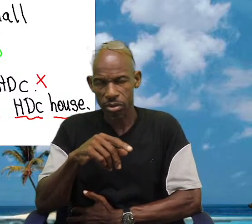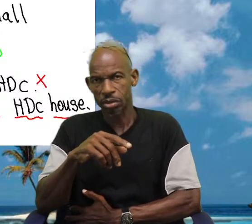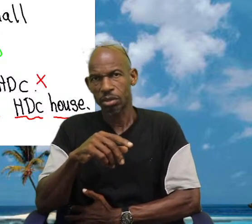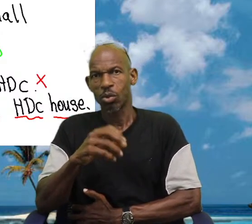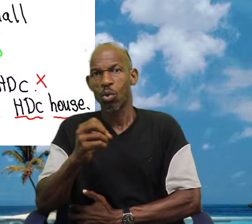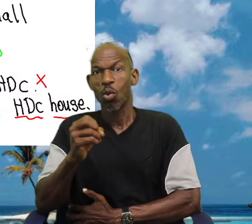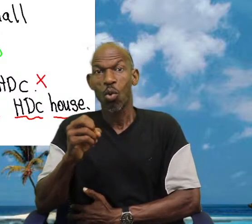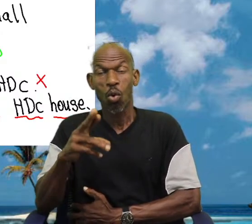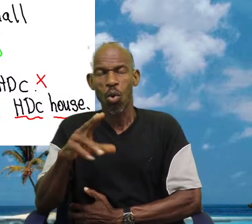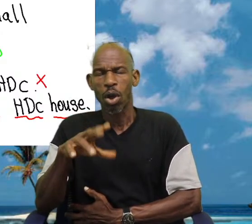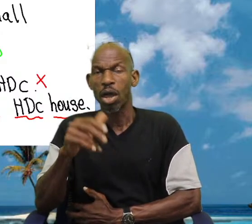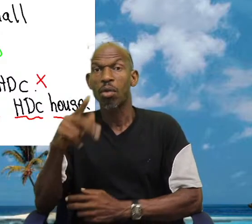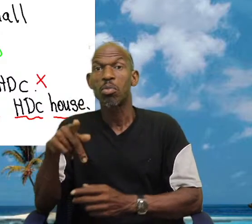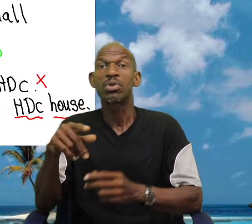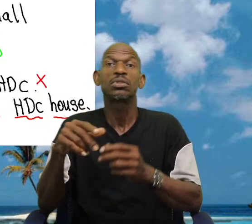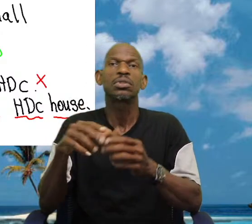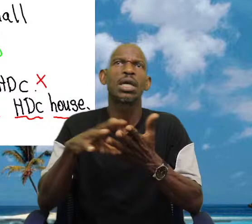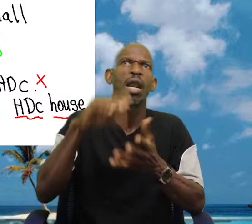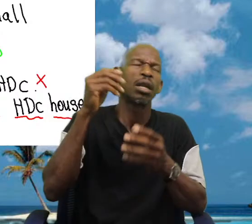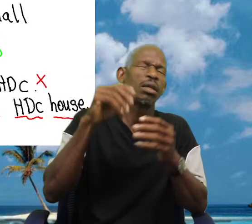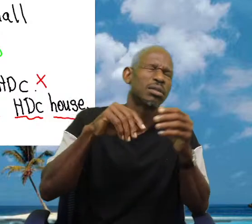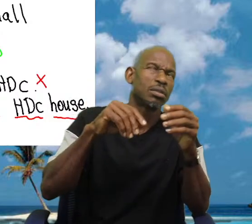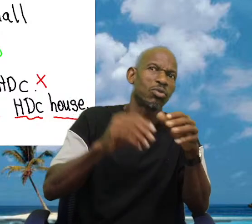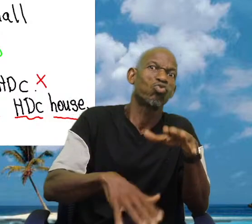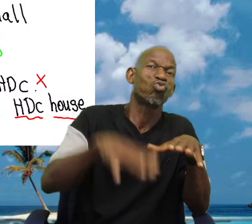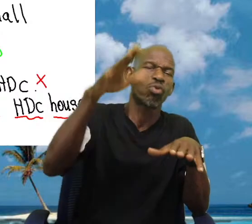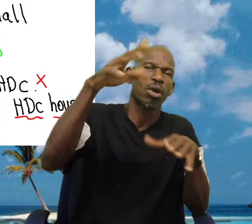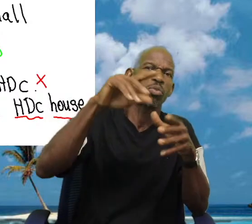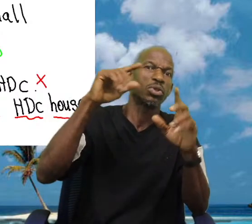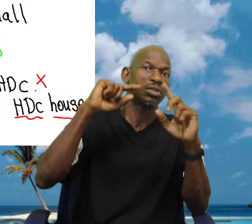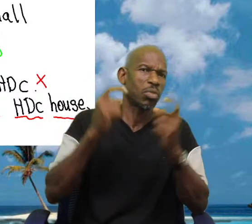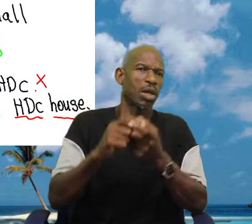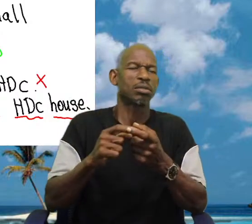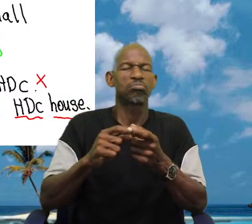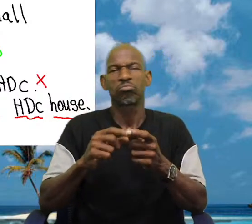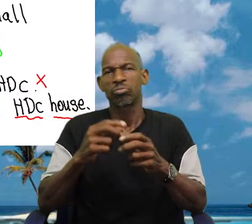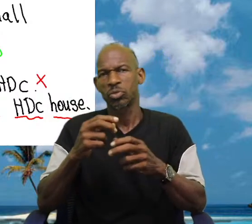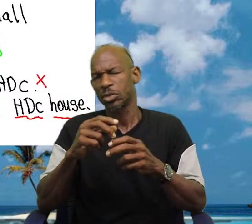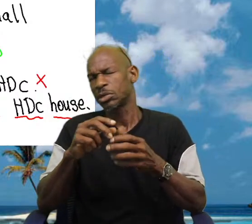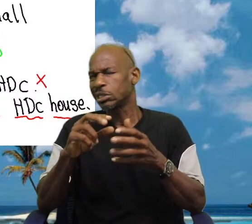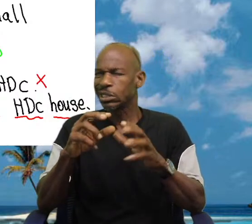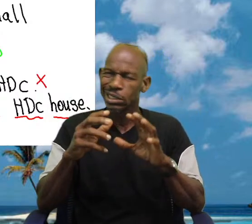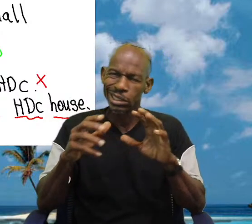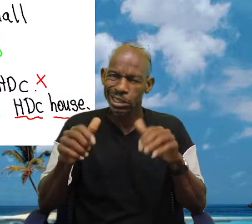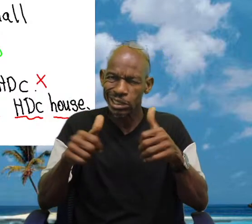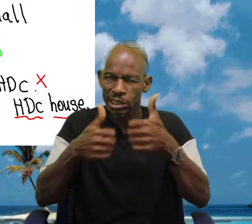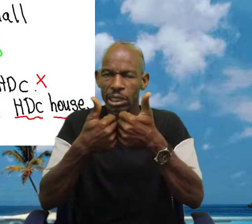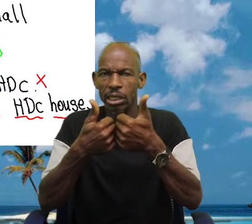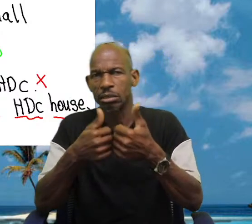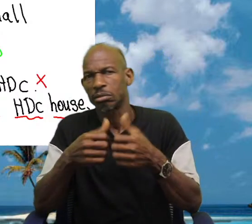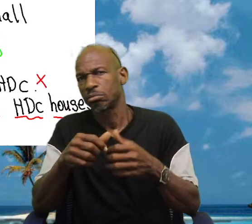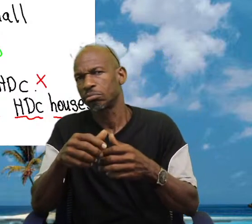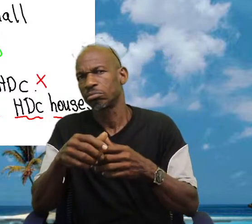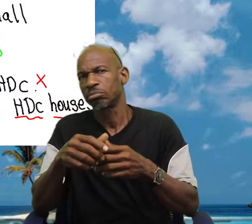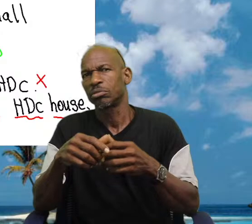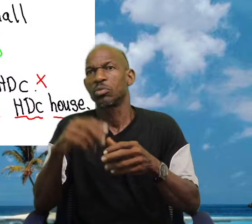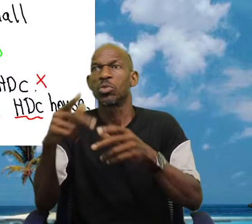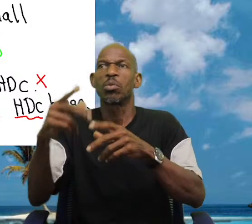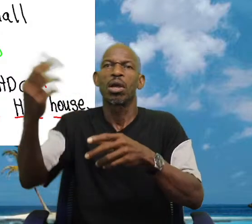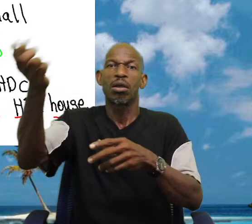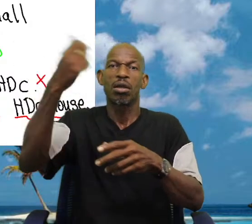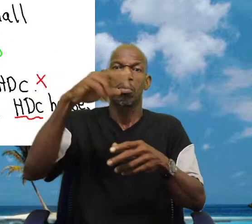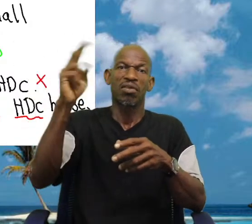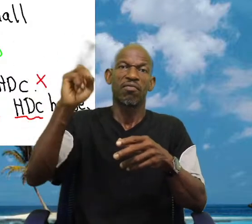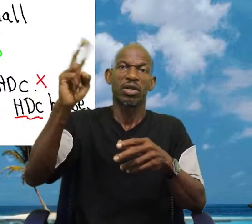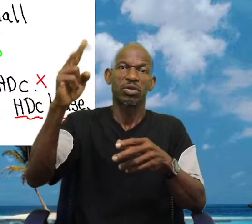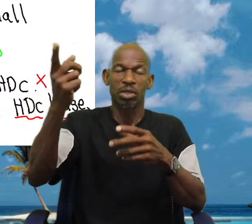knowing another language, learning English. So people in Trinidad from Venezuela who come to Trinidad and they have to